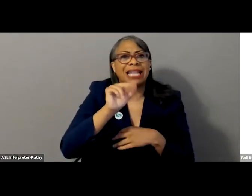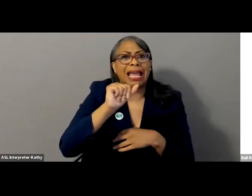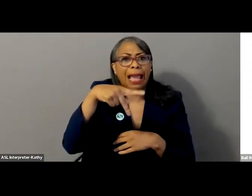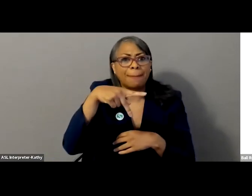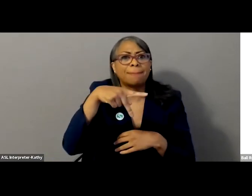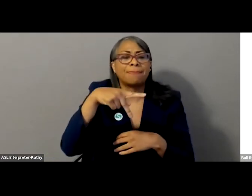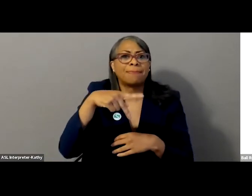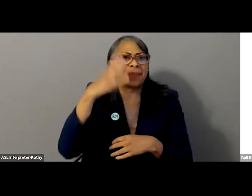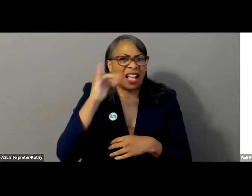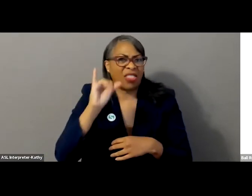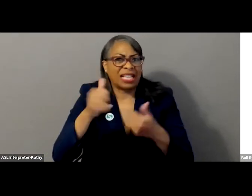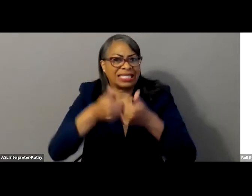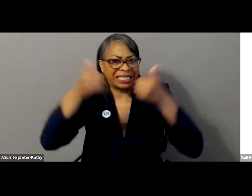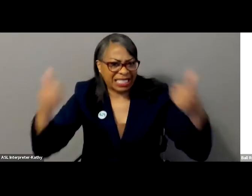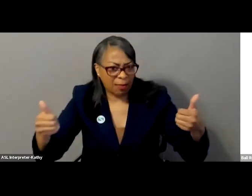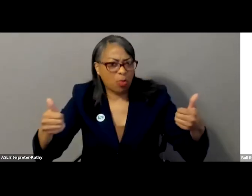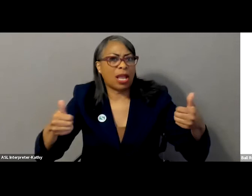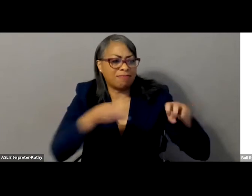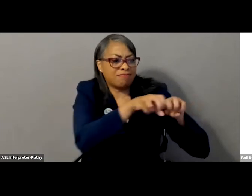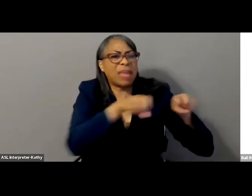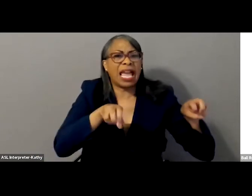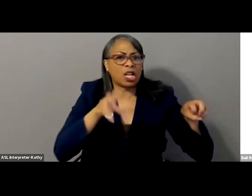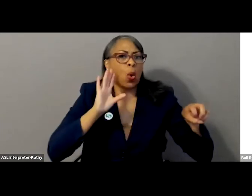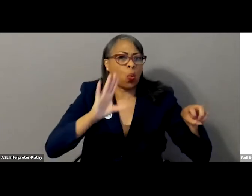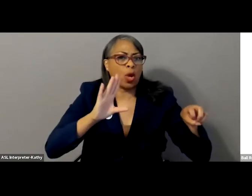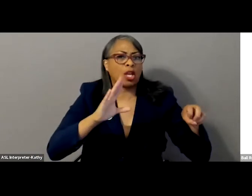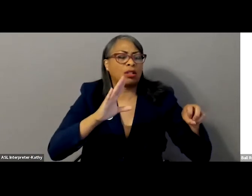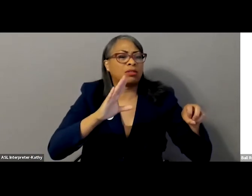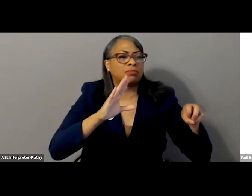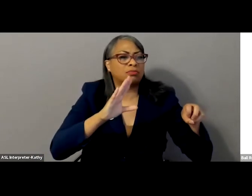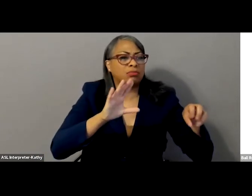separate panel that was going to consider assessment.